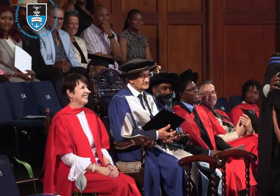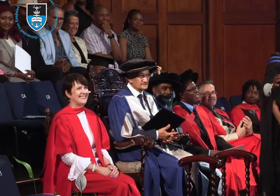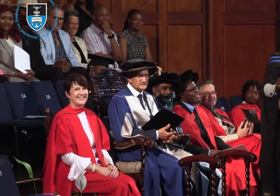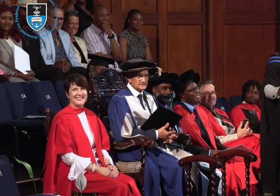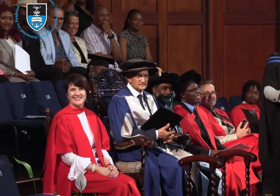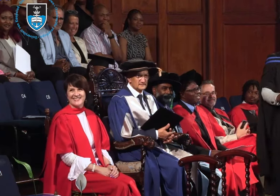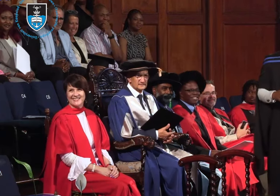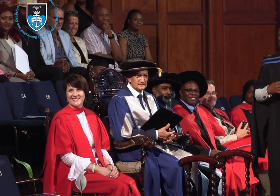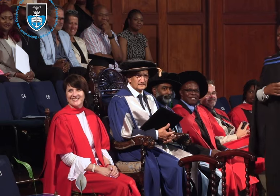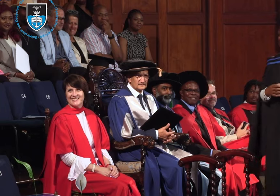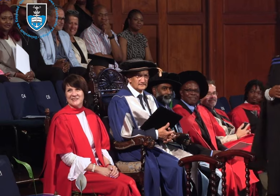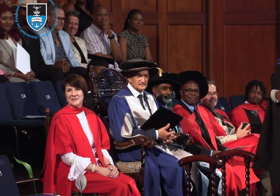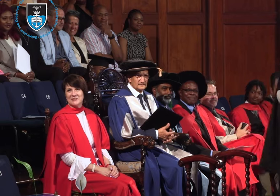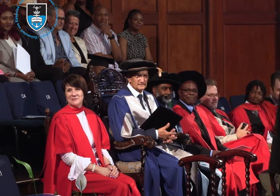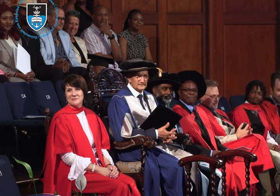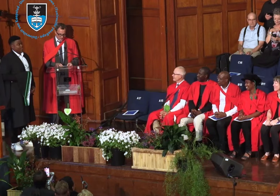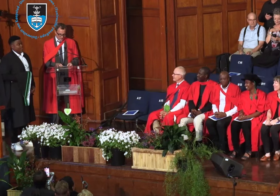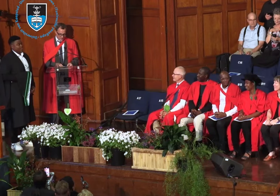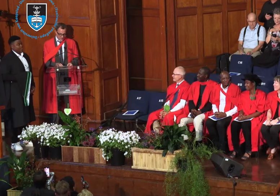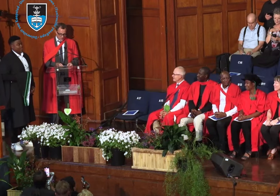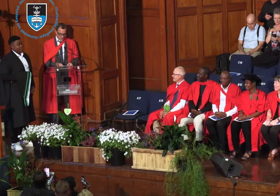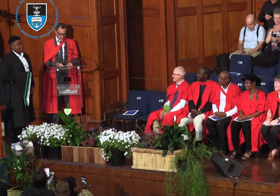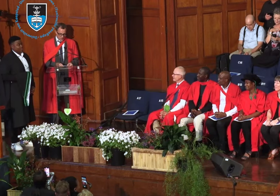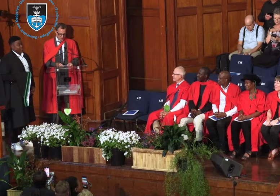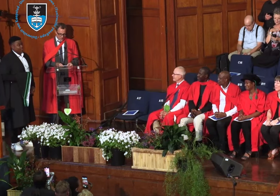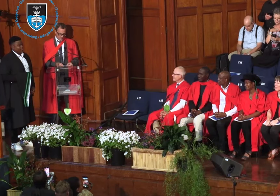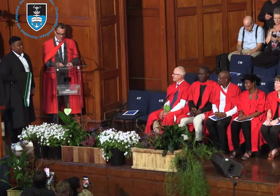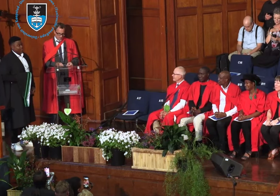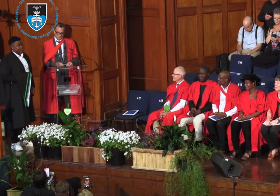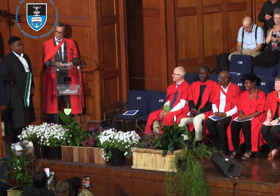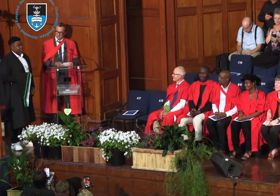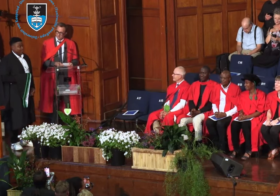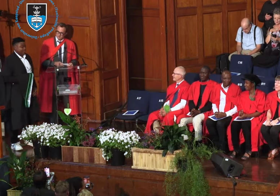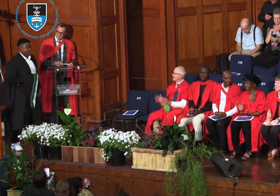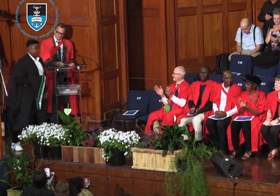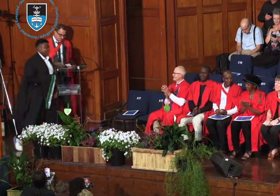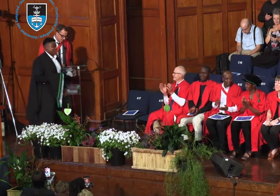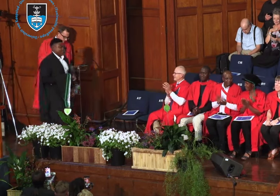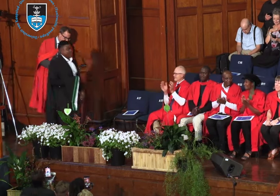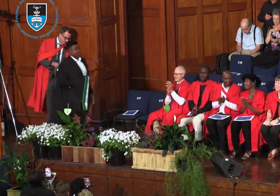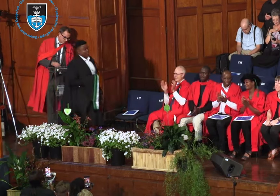For the Bachelor of Science, Honours and Property Studies, Chifiwa Mudao.